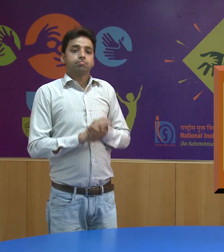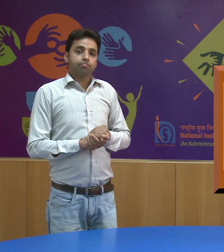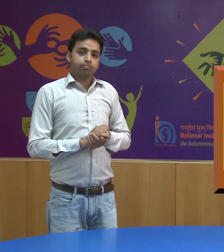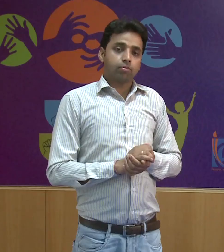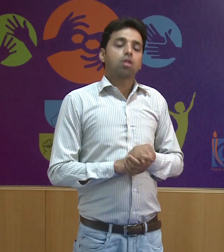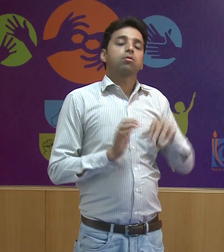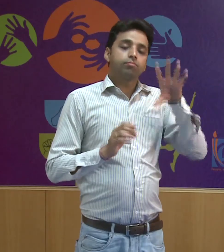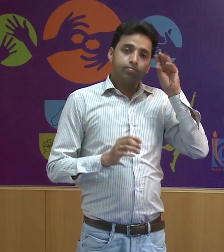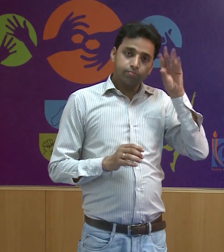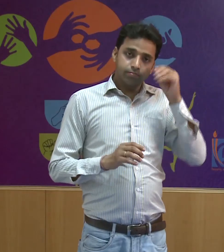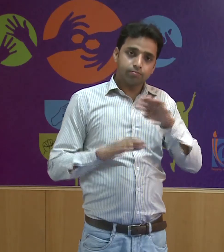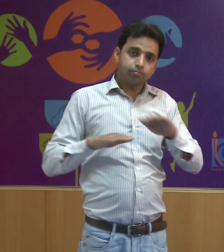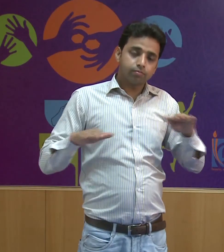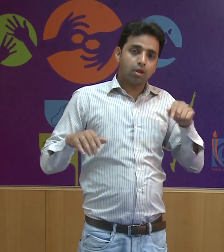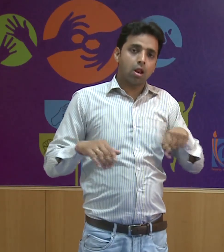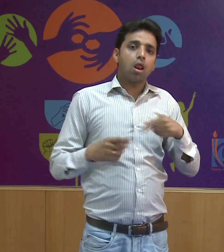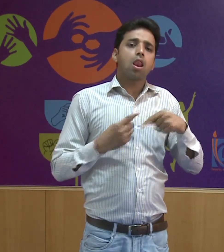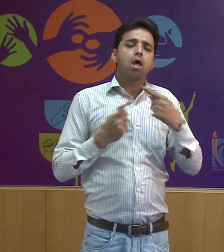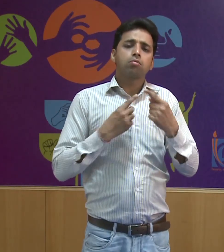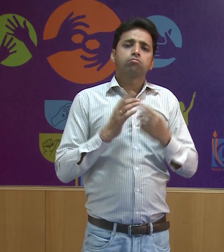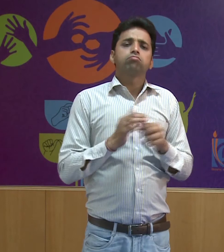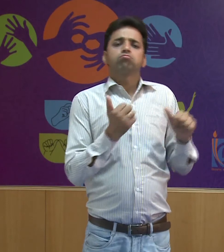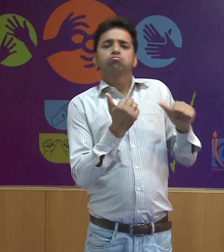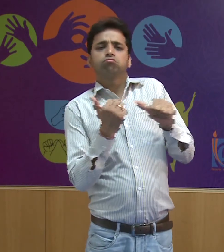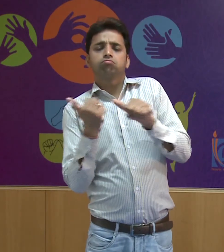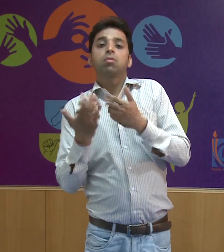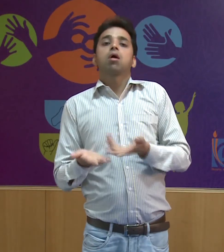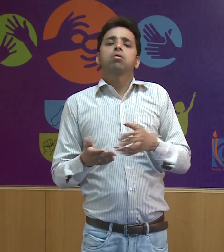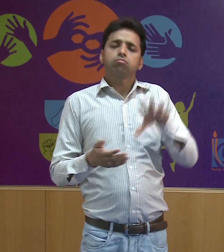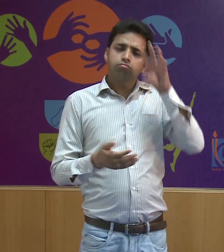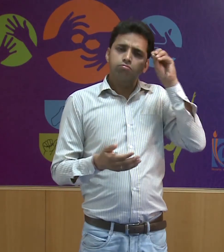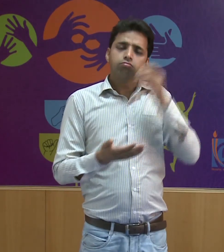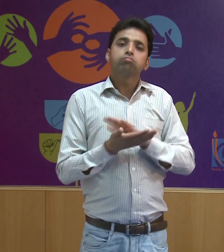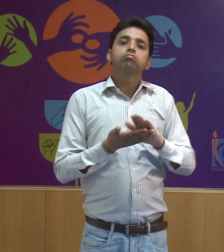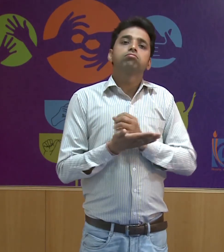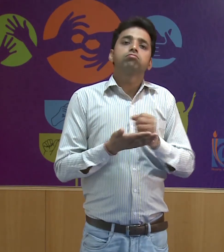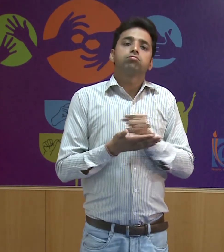Learners, let us now quickly revise what we have learned in the lesson so far.